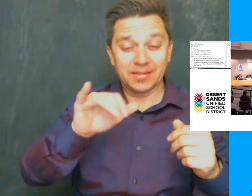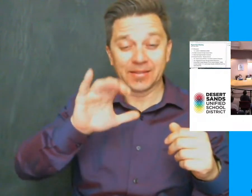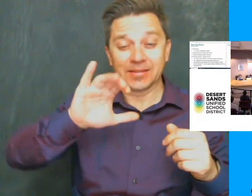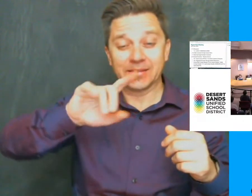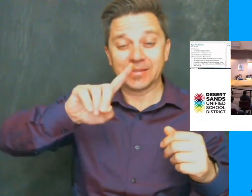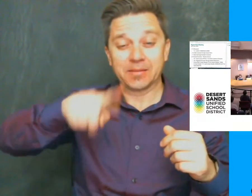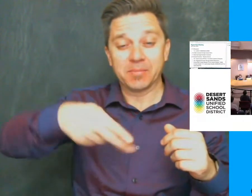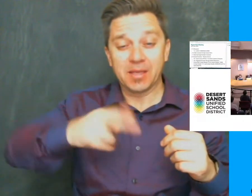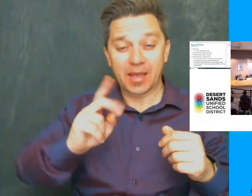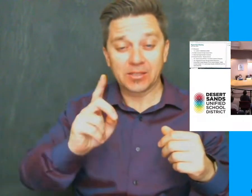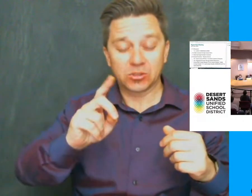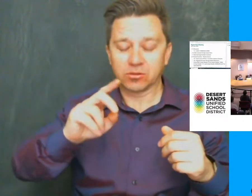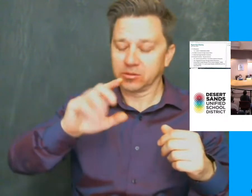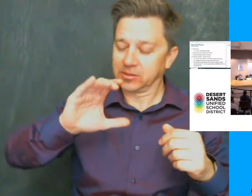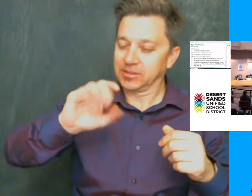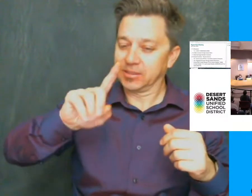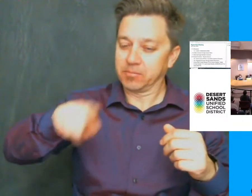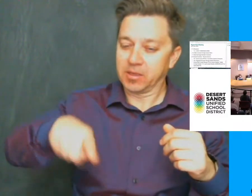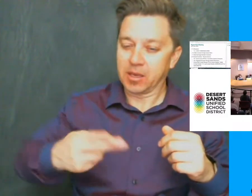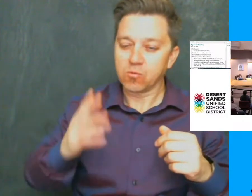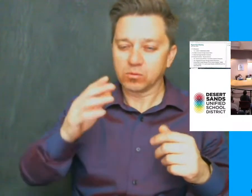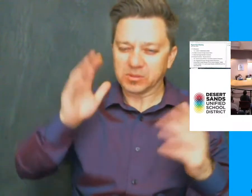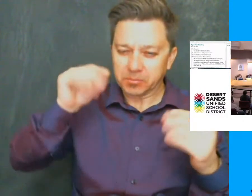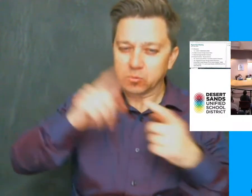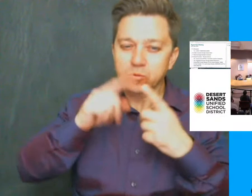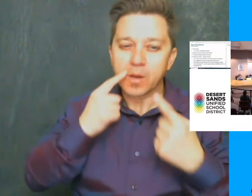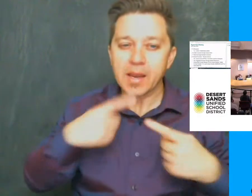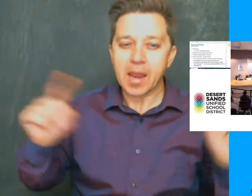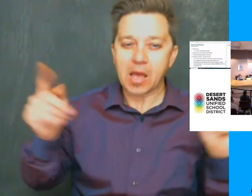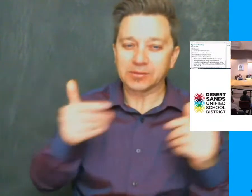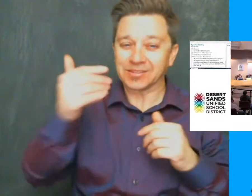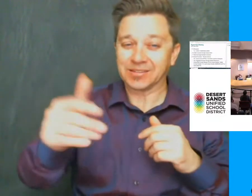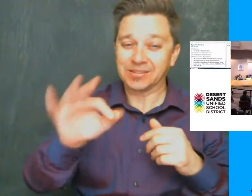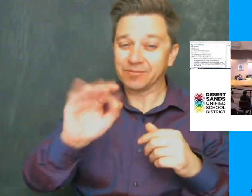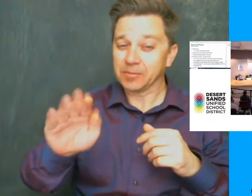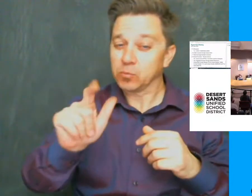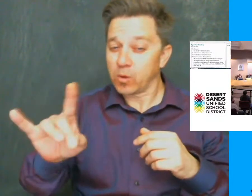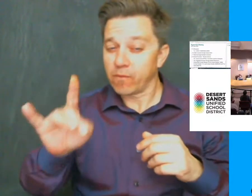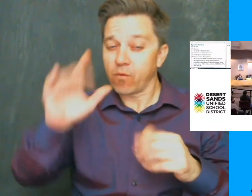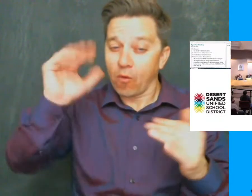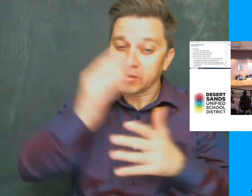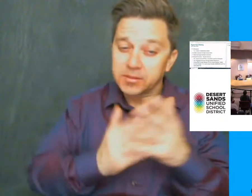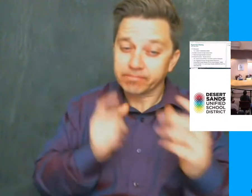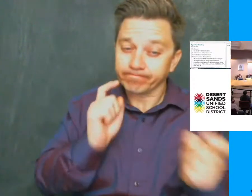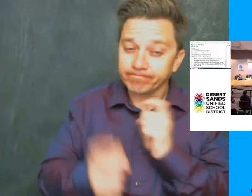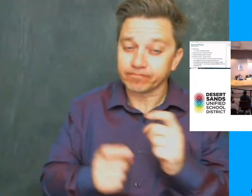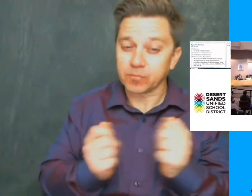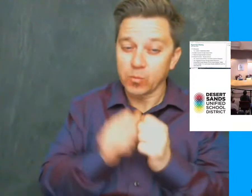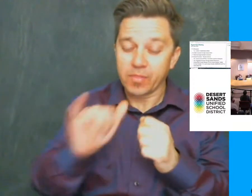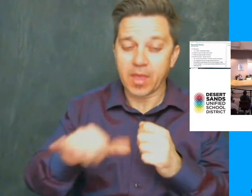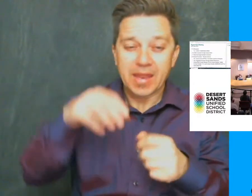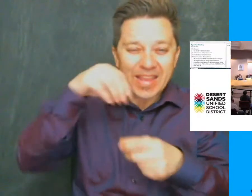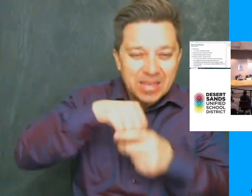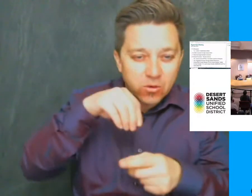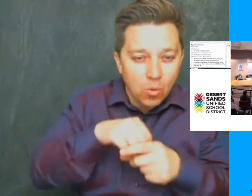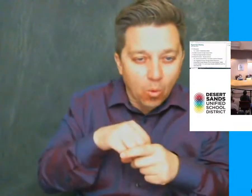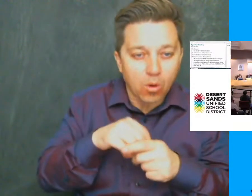CDPH on February 28th regarding hopefully some modifications to the indoor mask